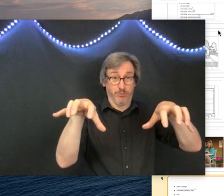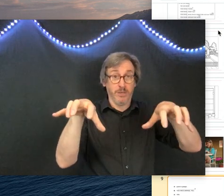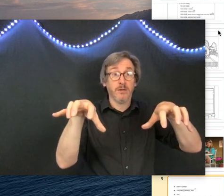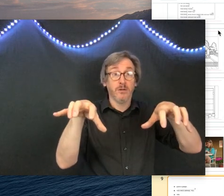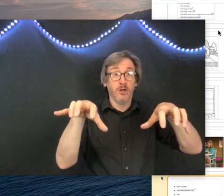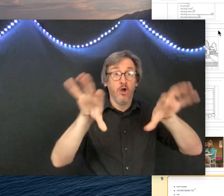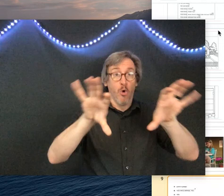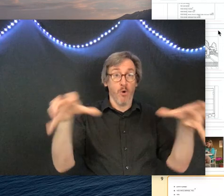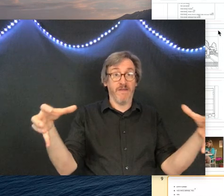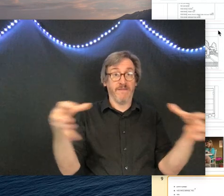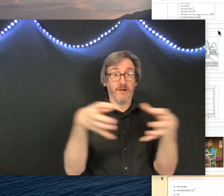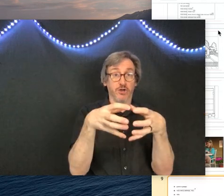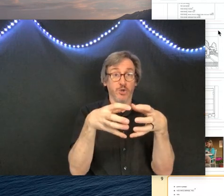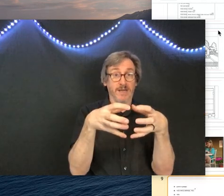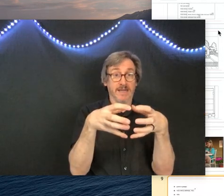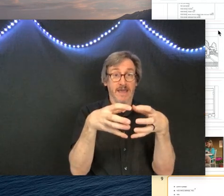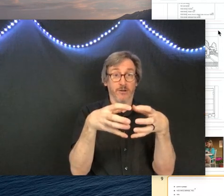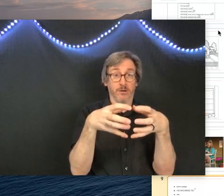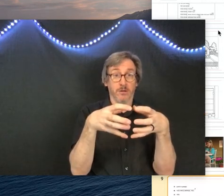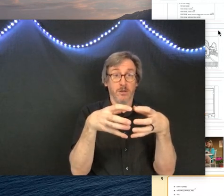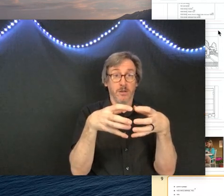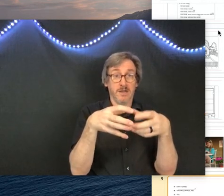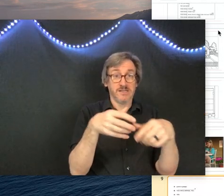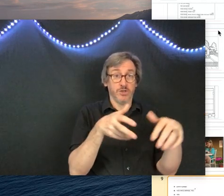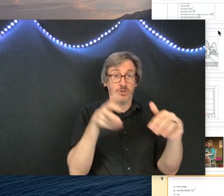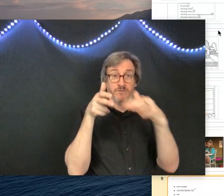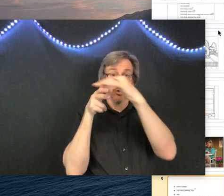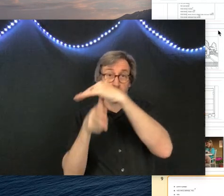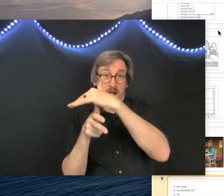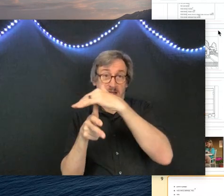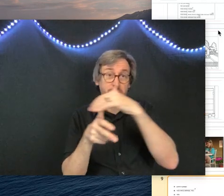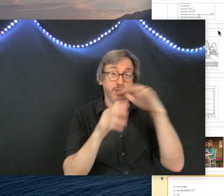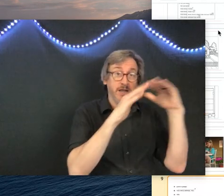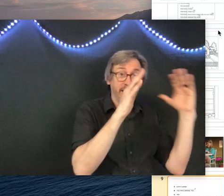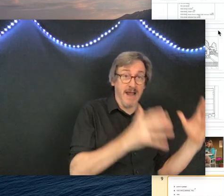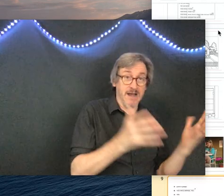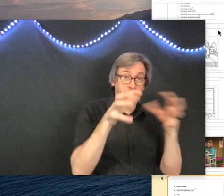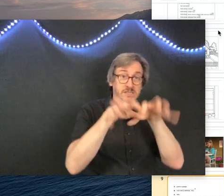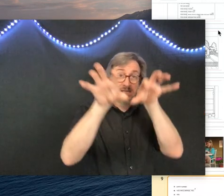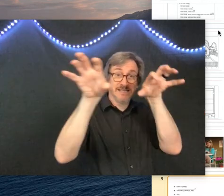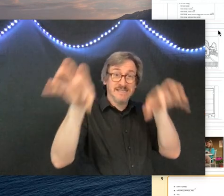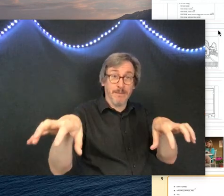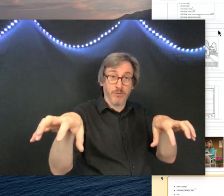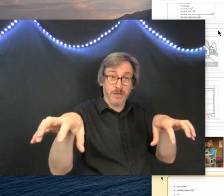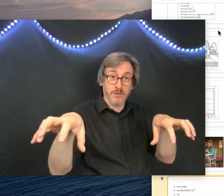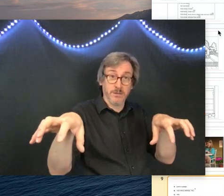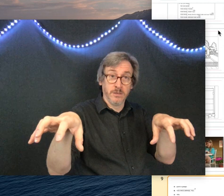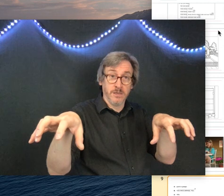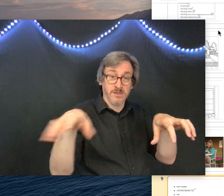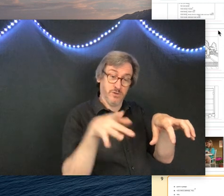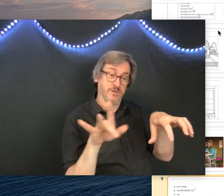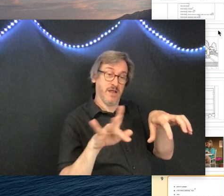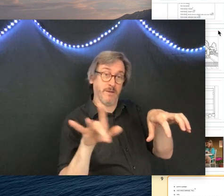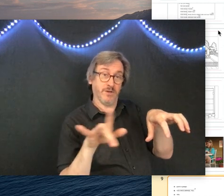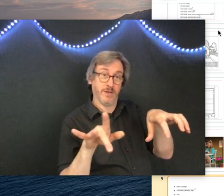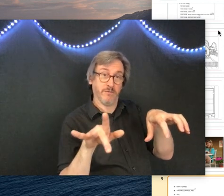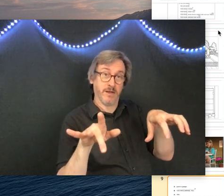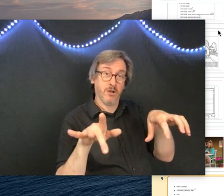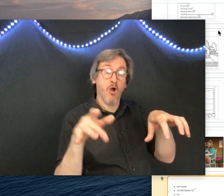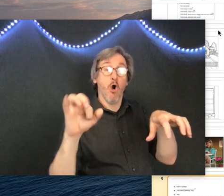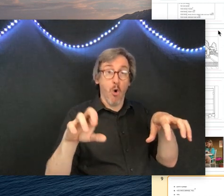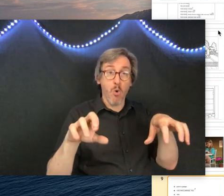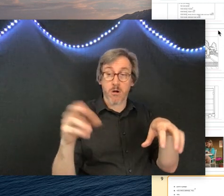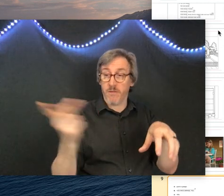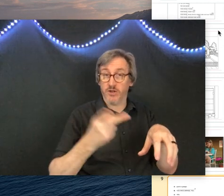are separate or that they're joined together? So do you have a garage and a house separate, so there's nothing in between,